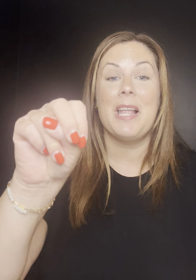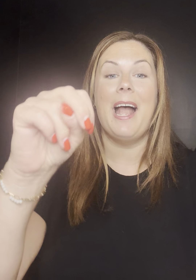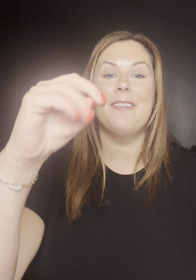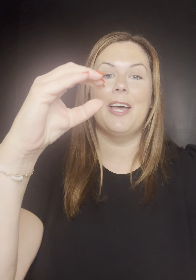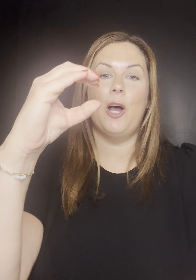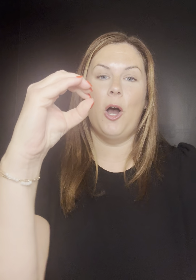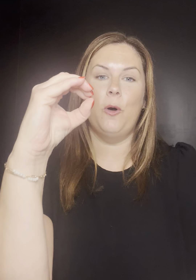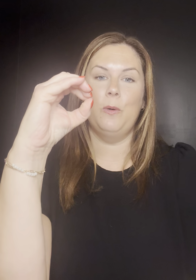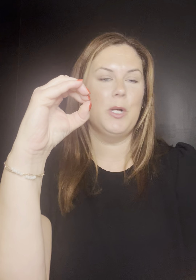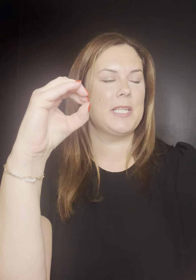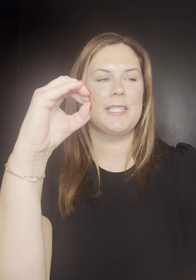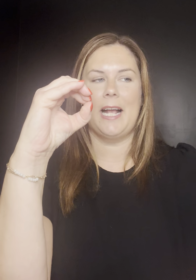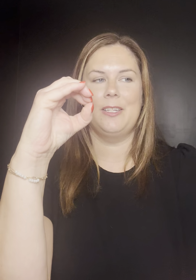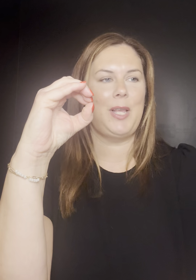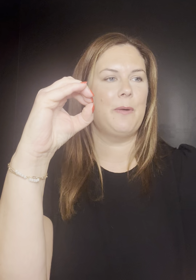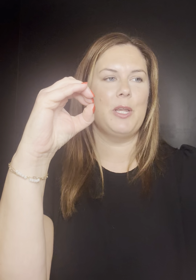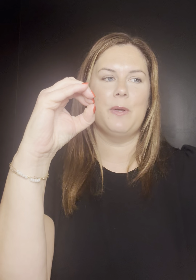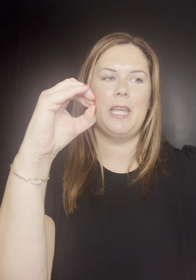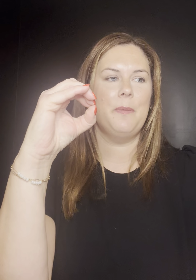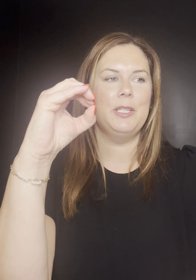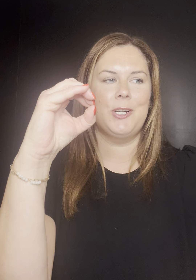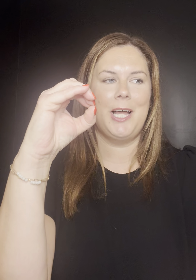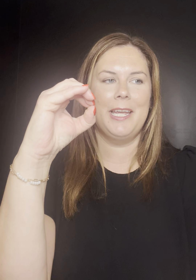And then O looks exactly like what you would think it would look like.